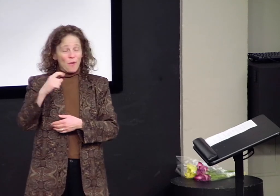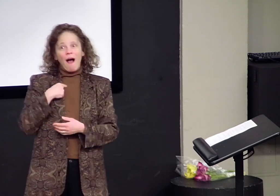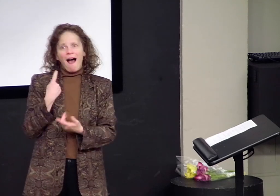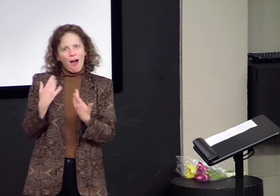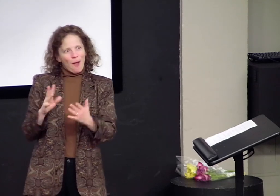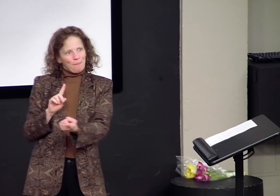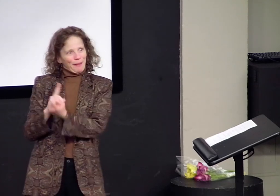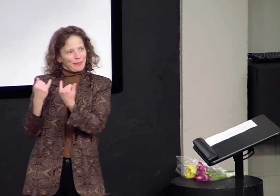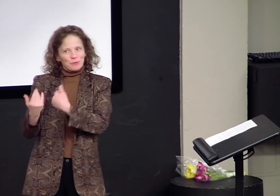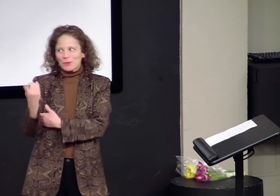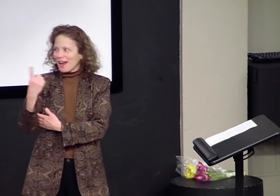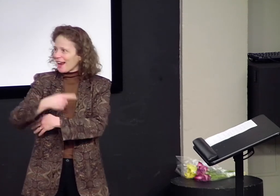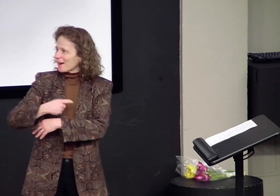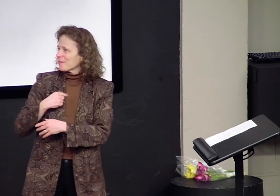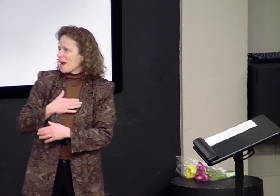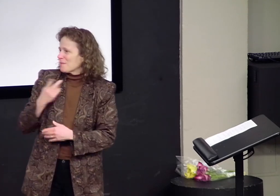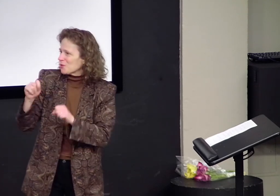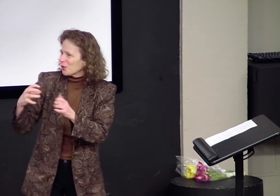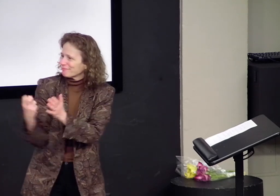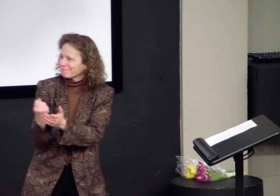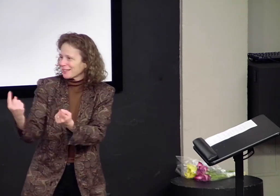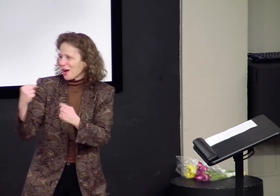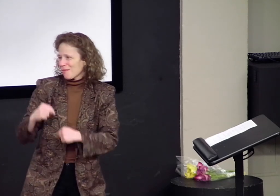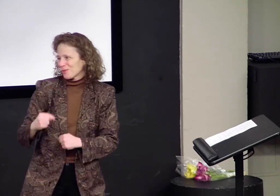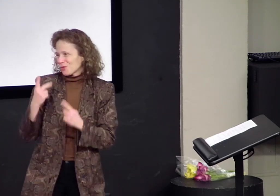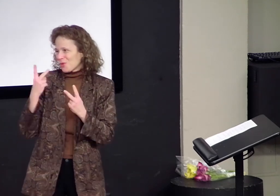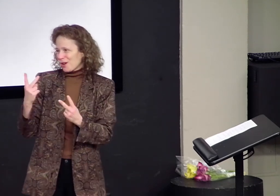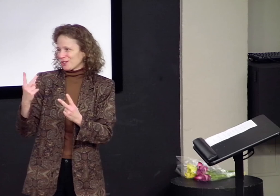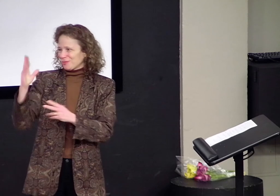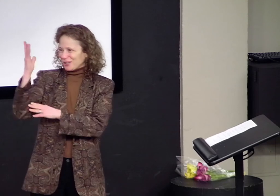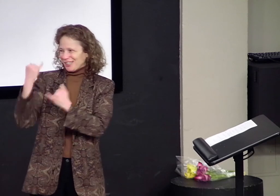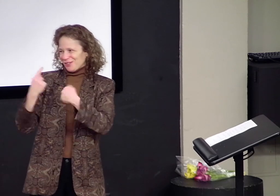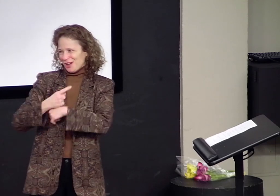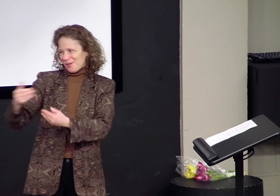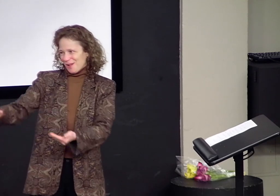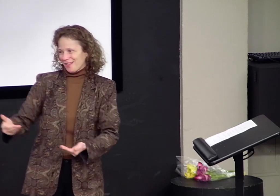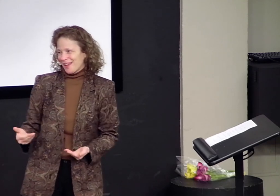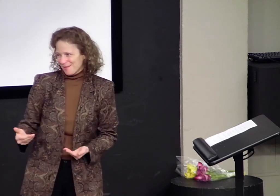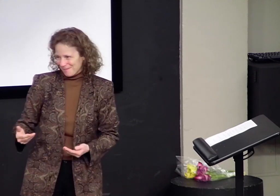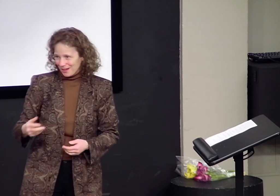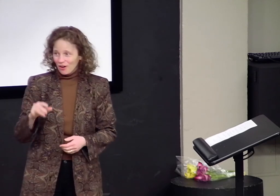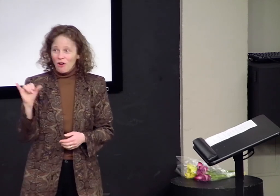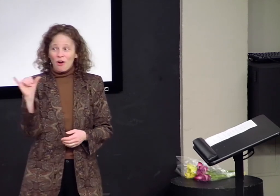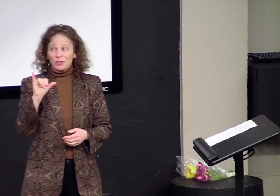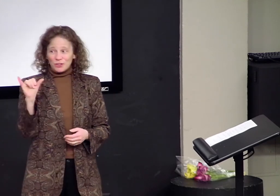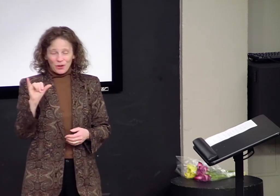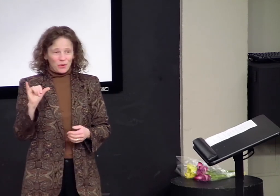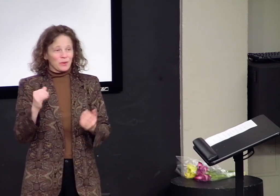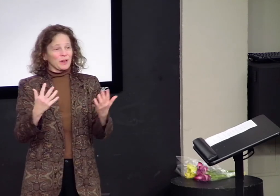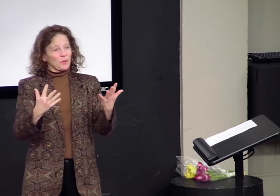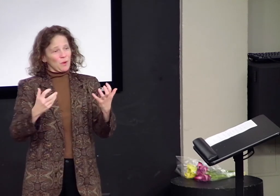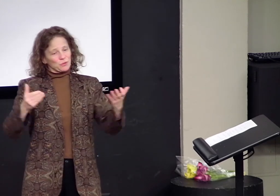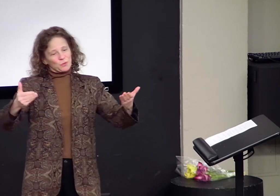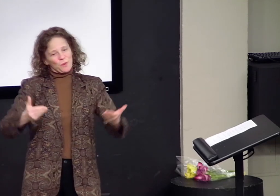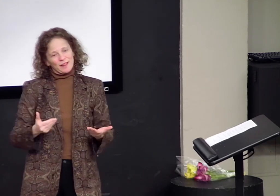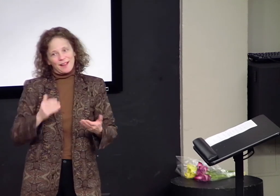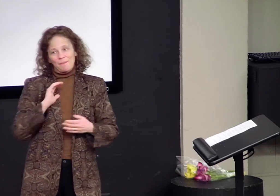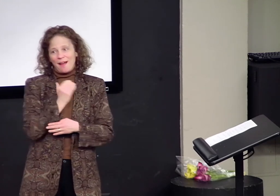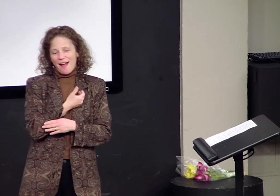Sinclair College from Ohio. I met them today, and I'm happy that you all could be here. And so welcome to Gallaudet. I'd also like